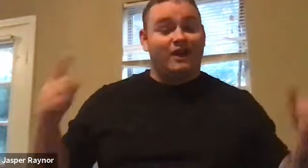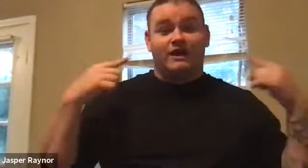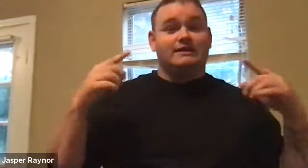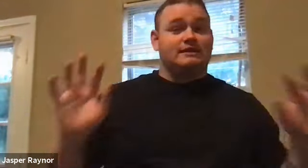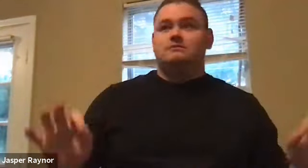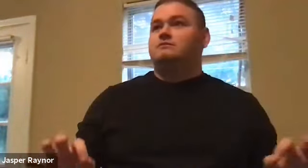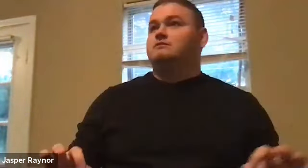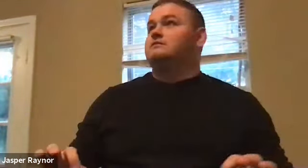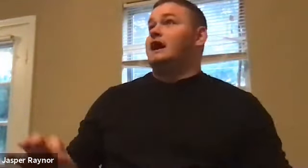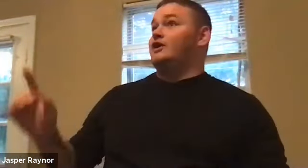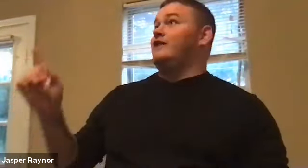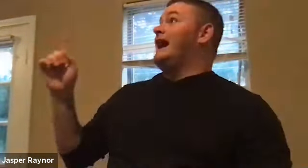hearing aids, I heard that.